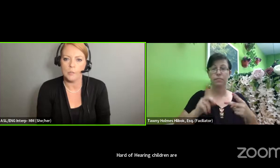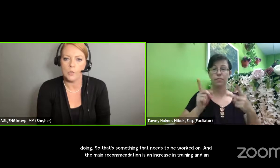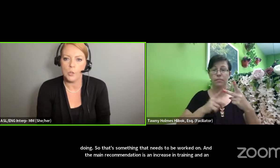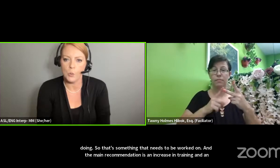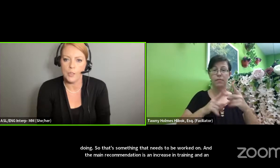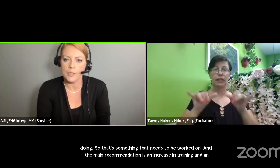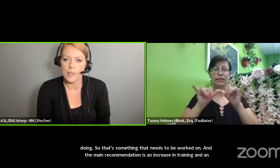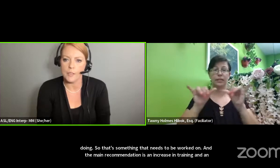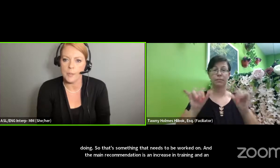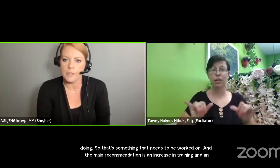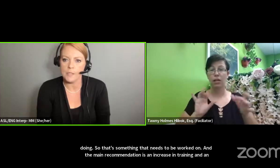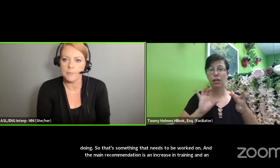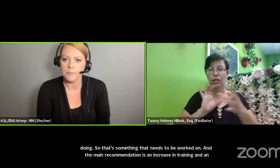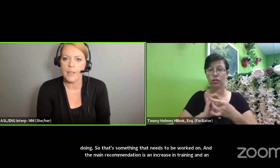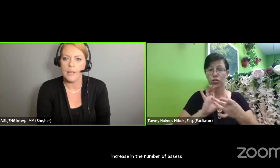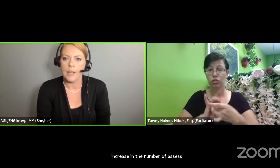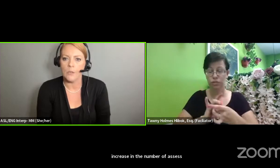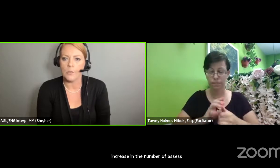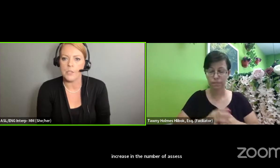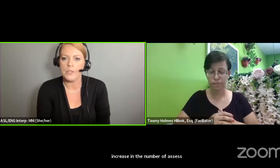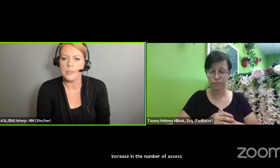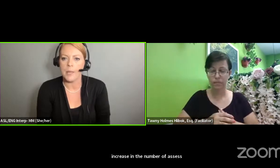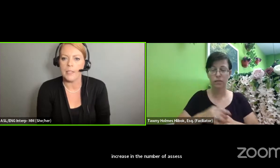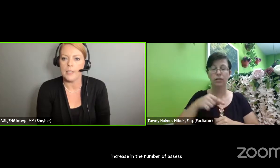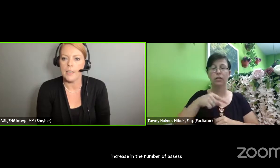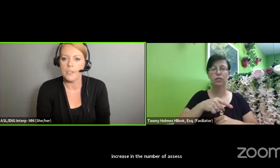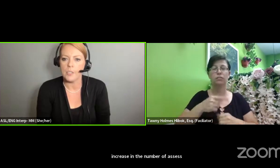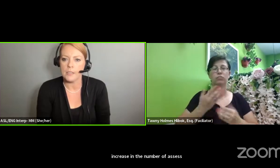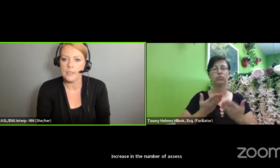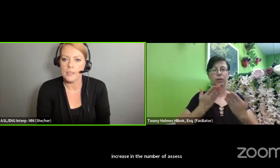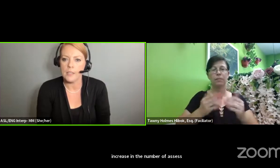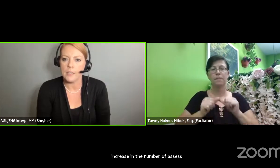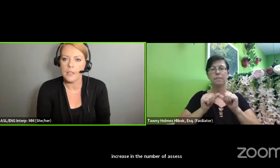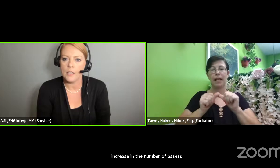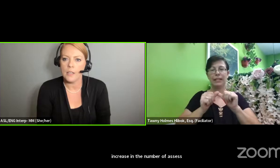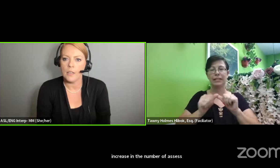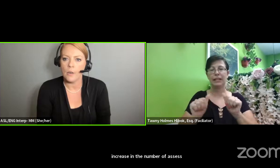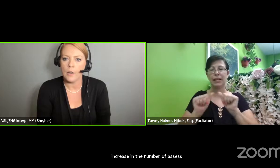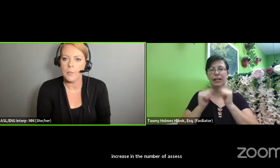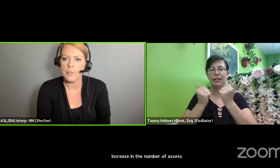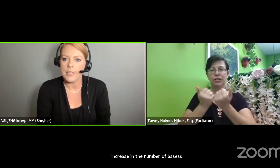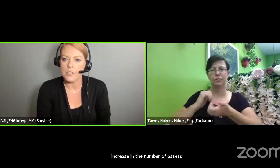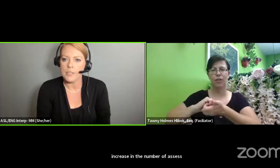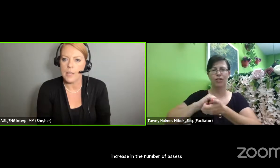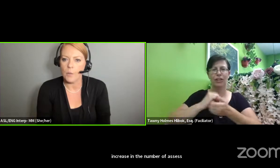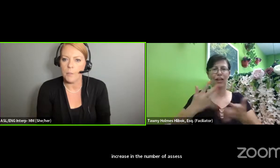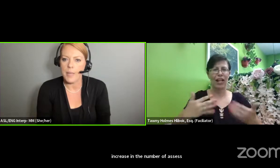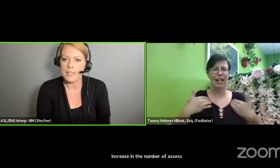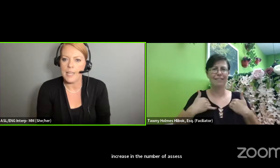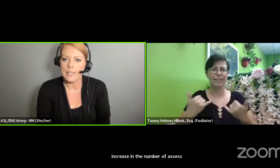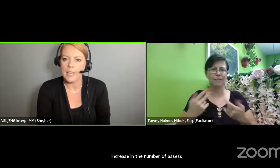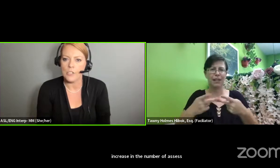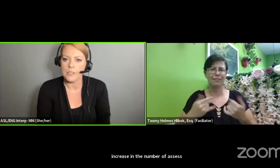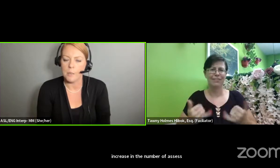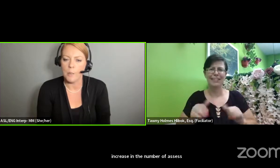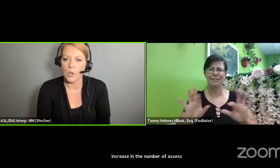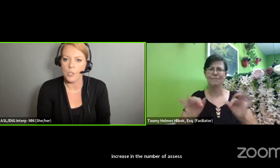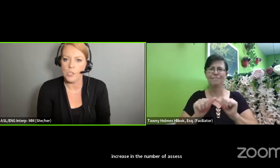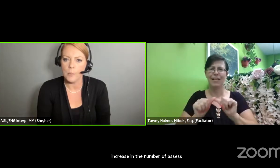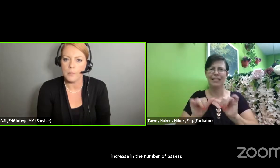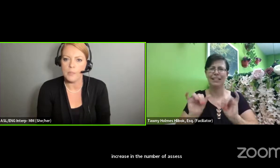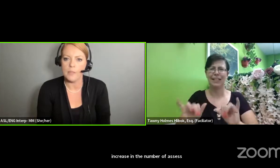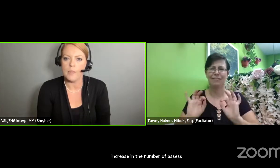actually do the assessments. Now, for systematic connections, their recommendation is that we maintain